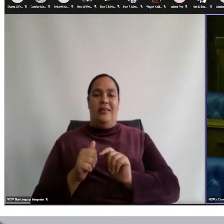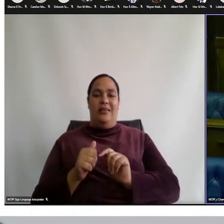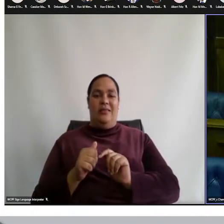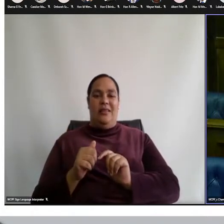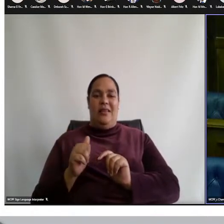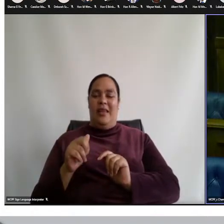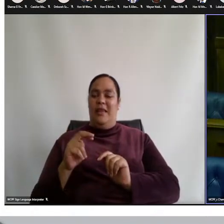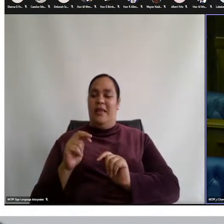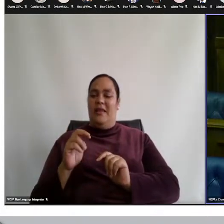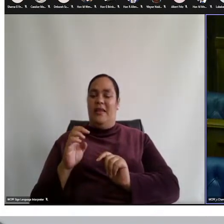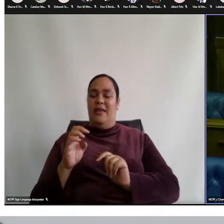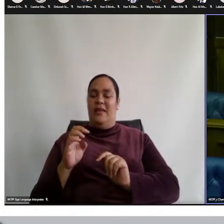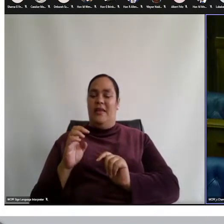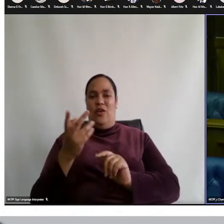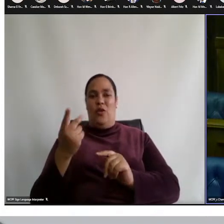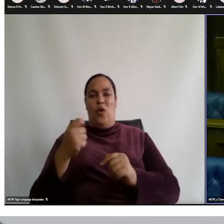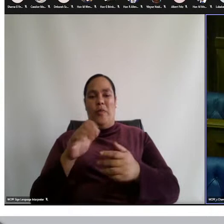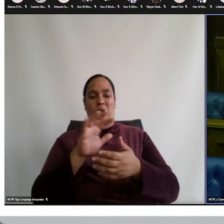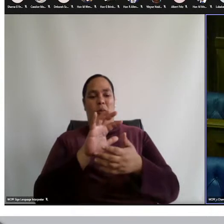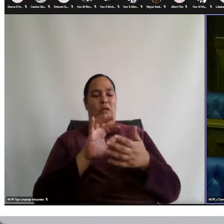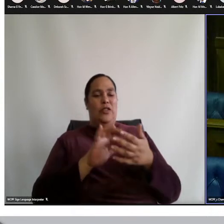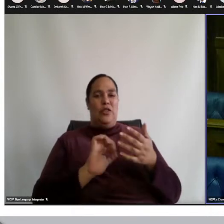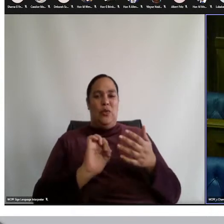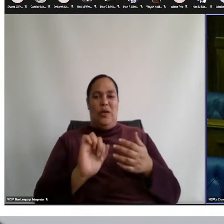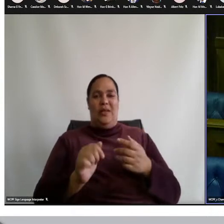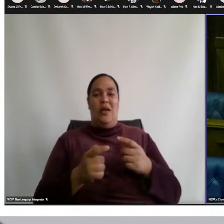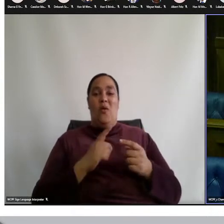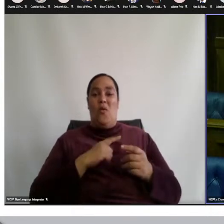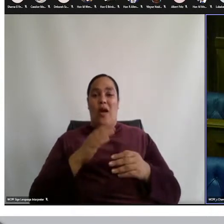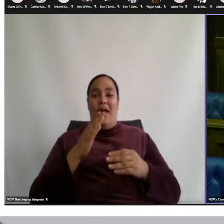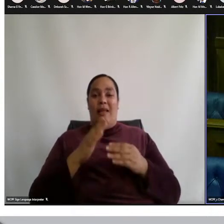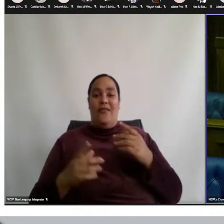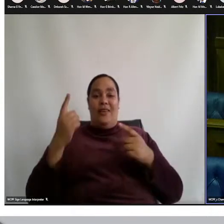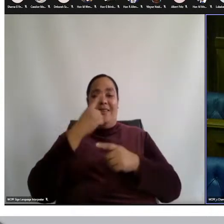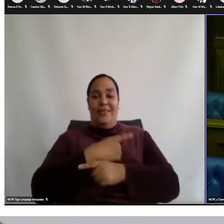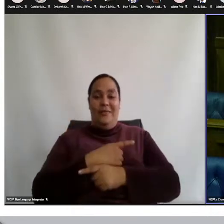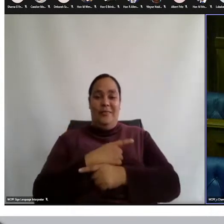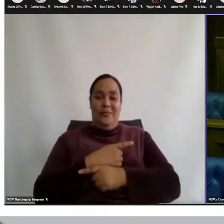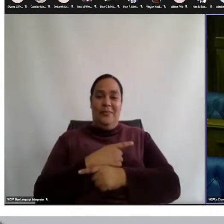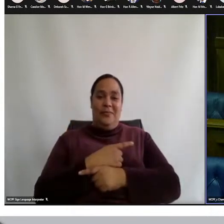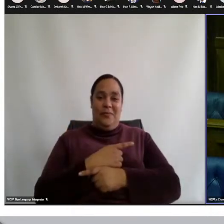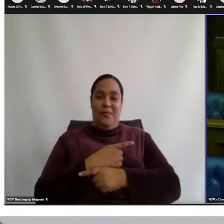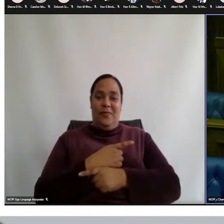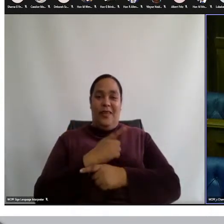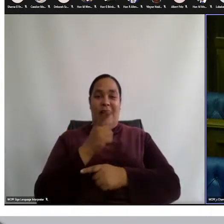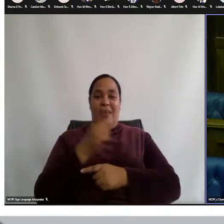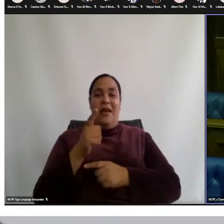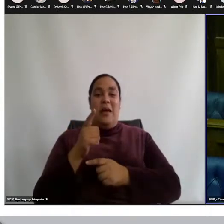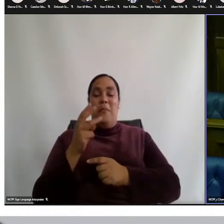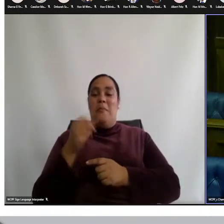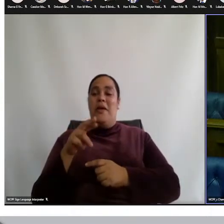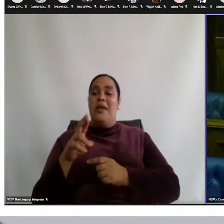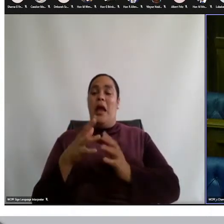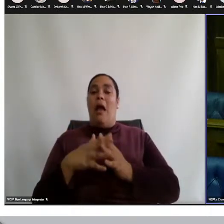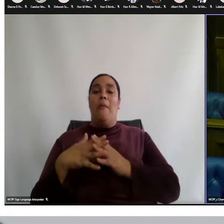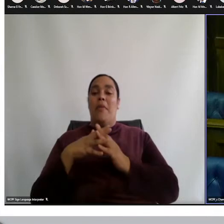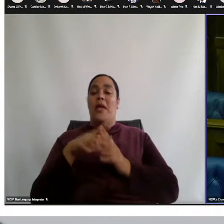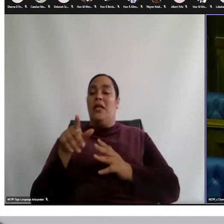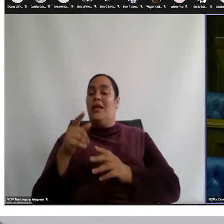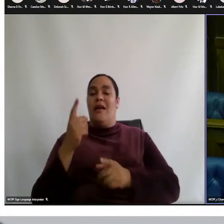kom hier met foefies, want op die einde van die dag, dit is 'n skande dat meneer Amerika weier